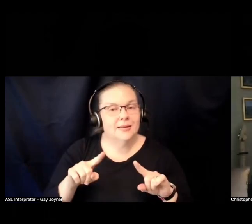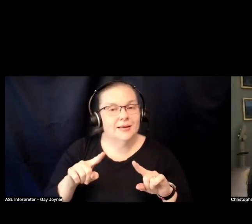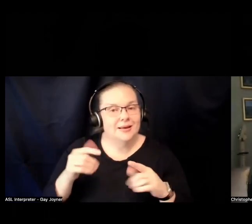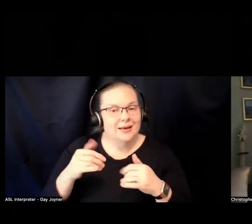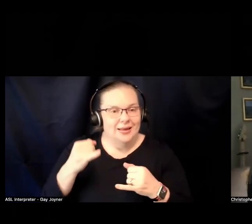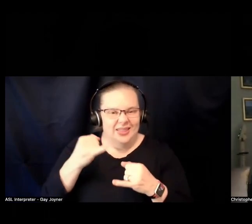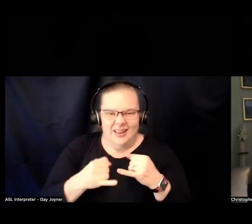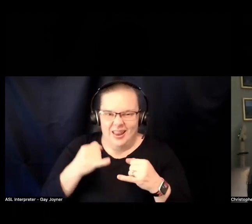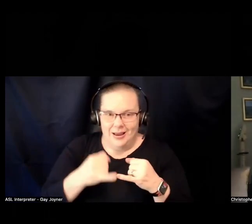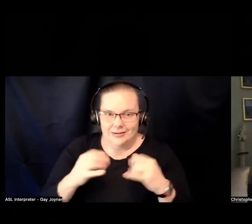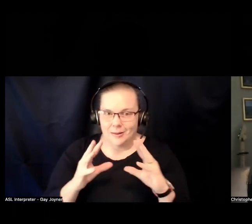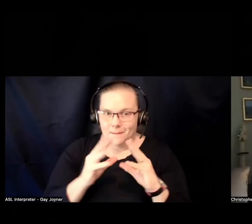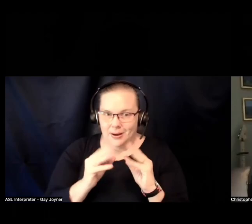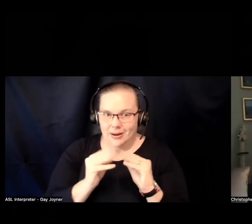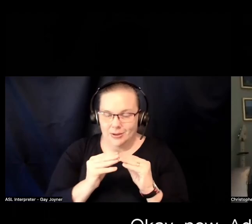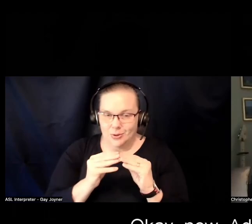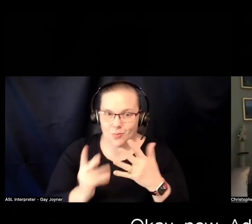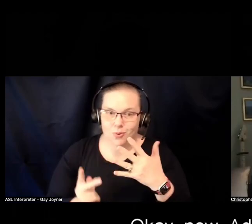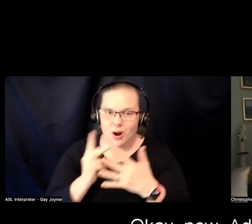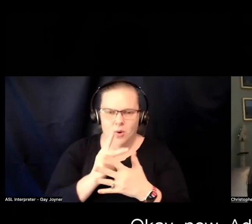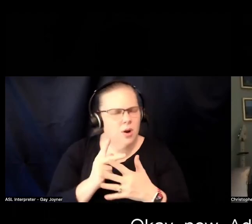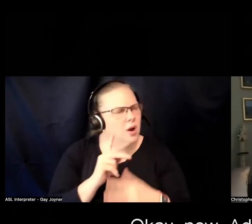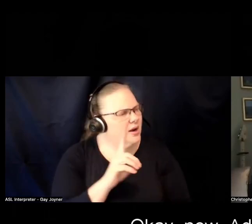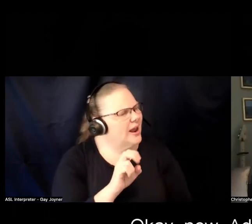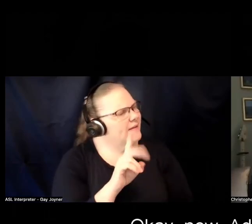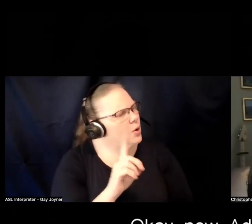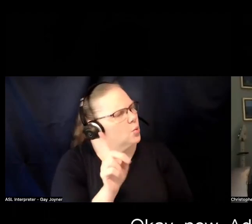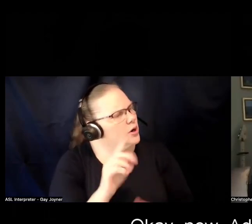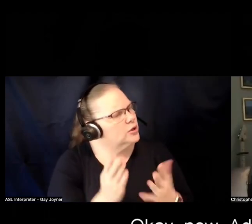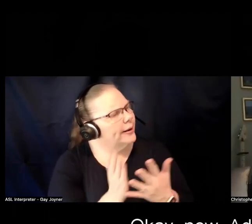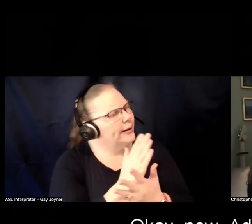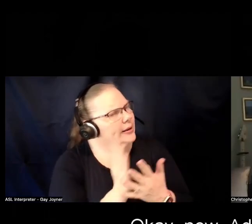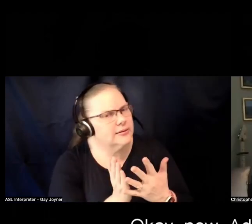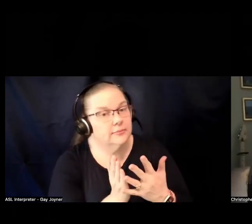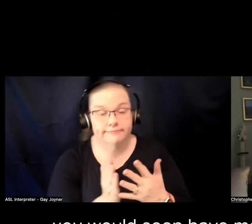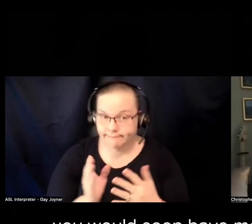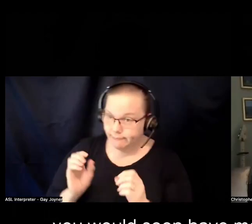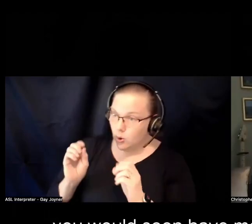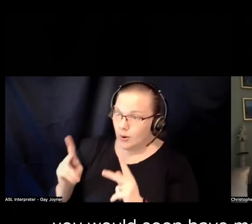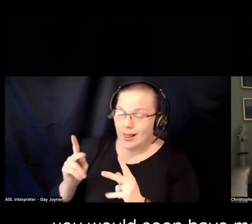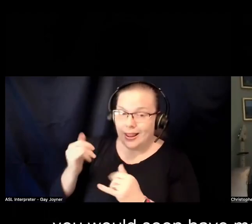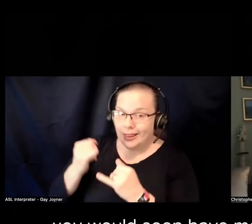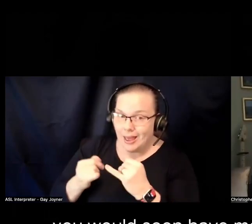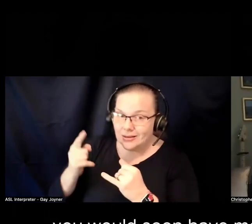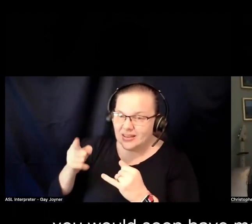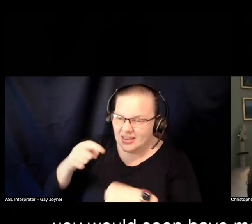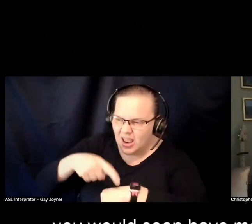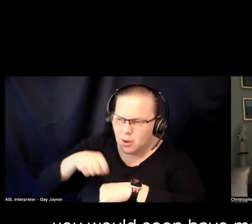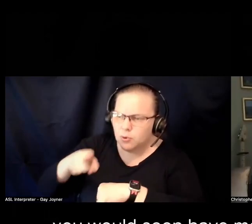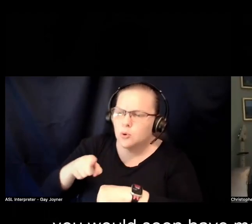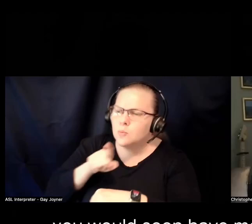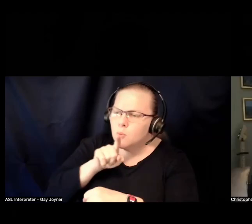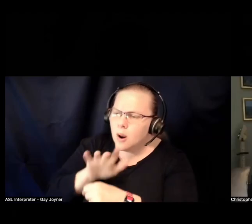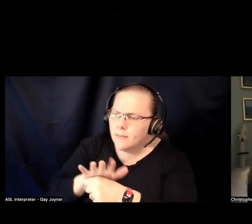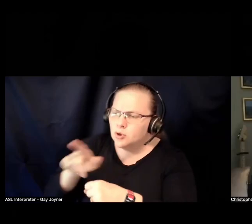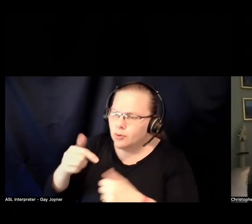priorities. David, where's our list? Okay. Now, Admiral, last month you promised you would soon have more housing at your Navy